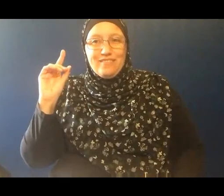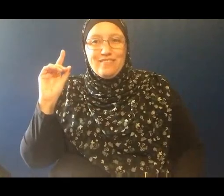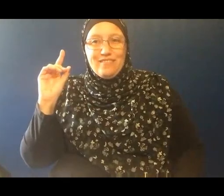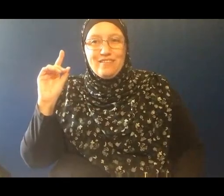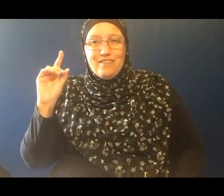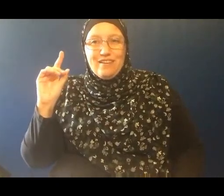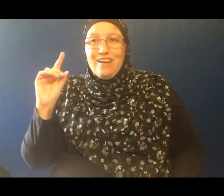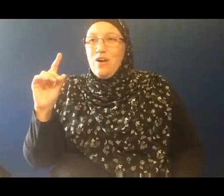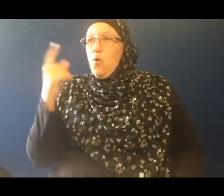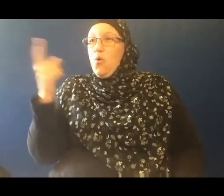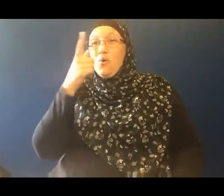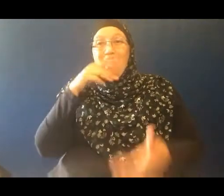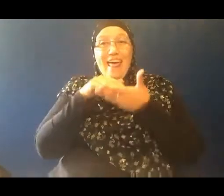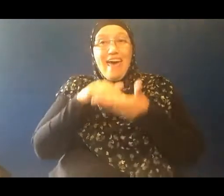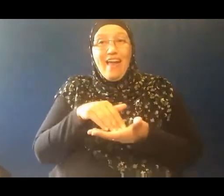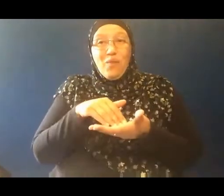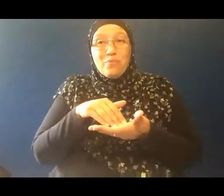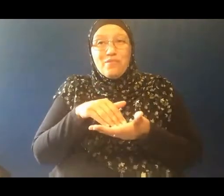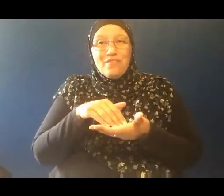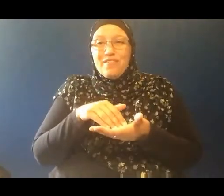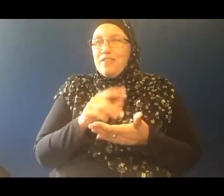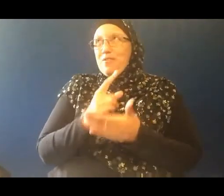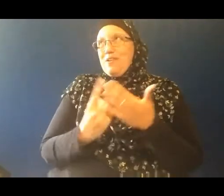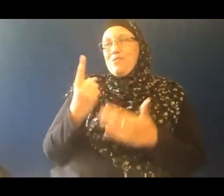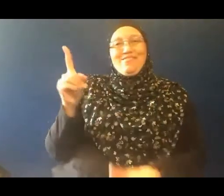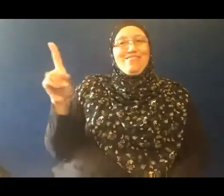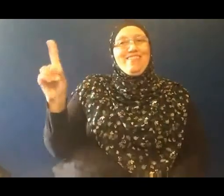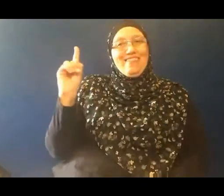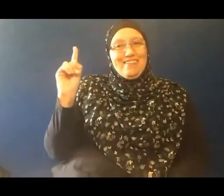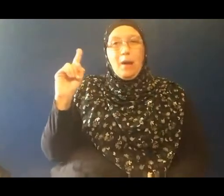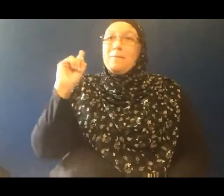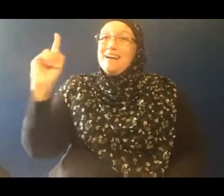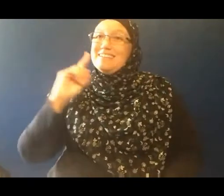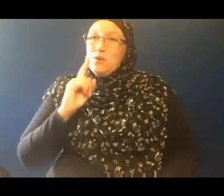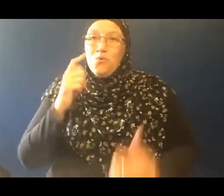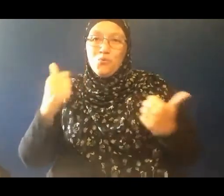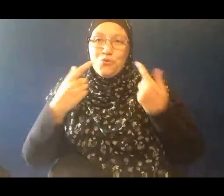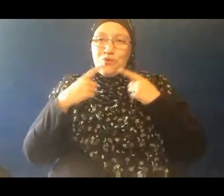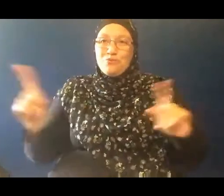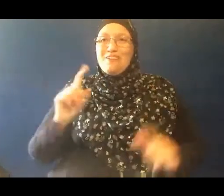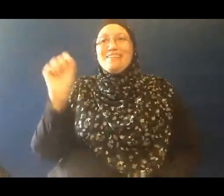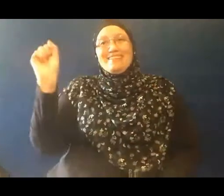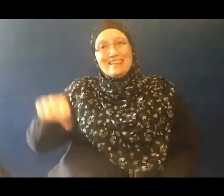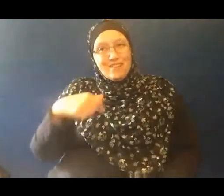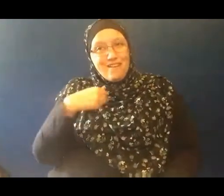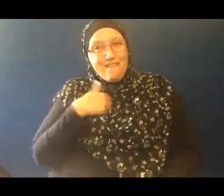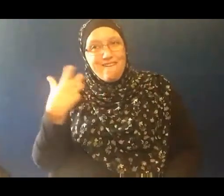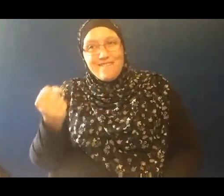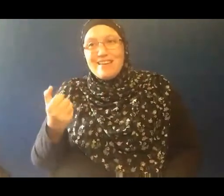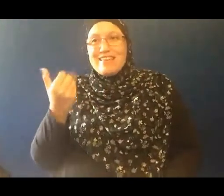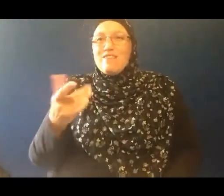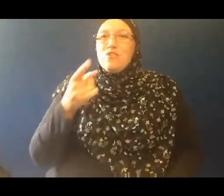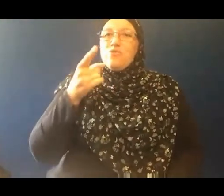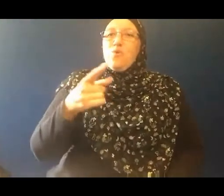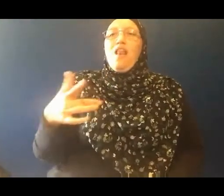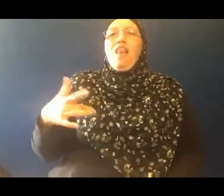than the Almighty God. But God says the good news is that yes, I have given you life when